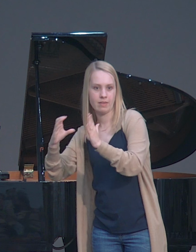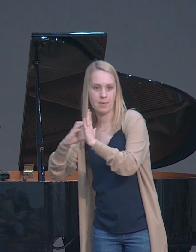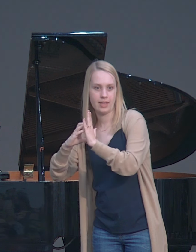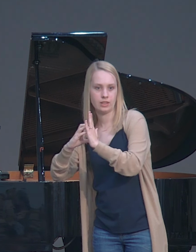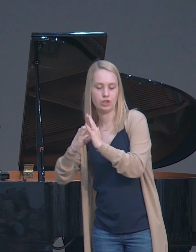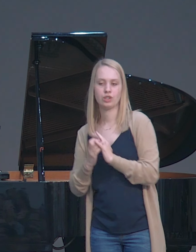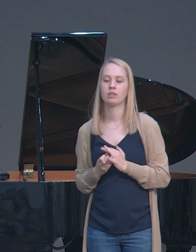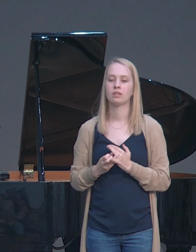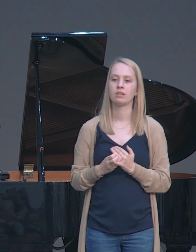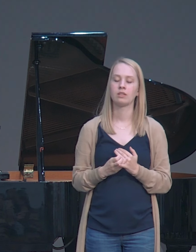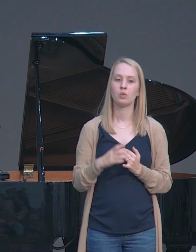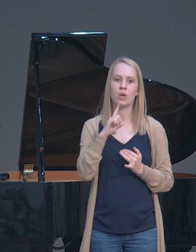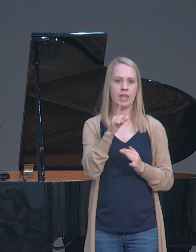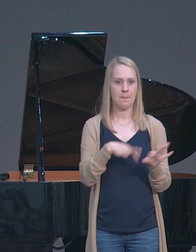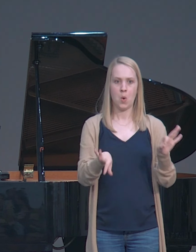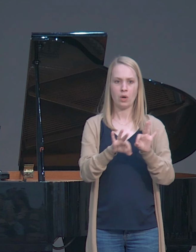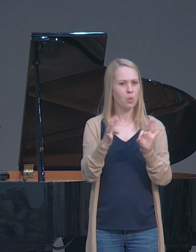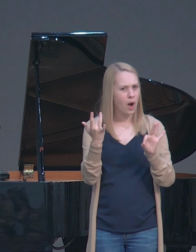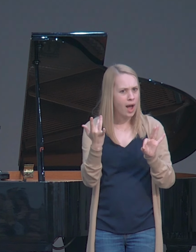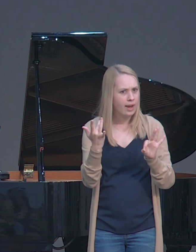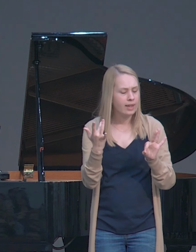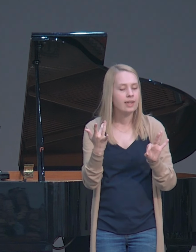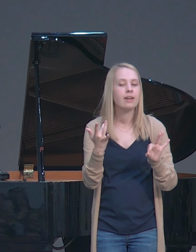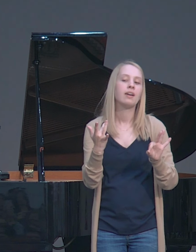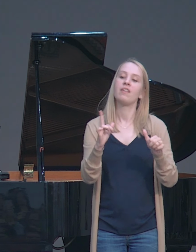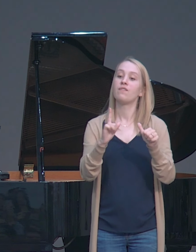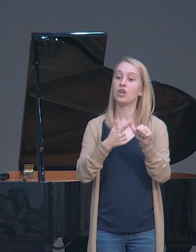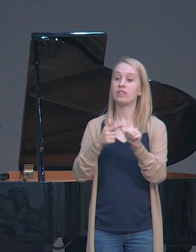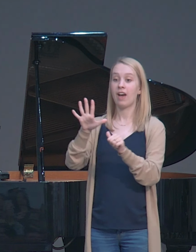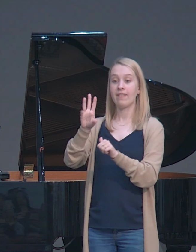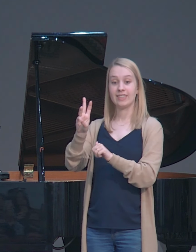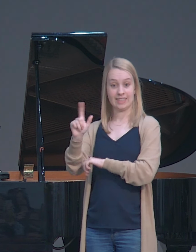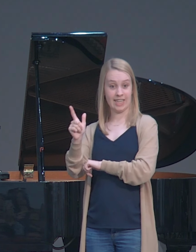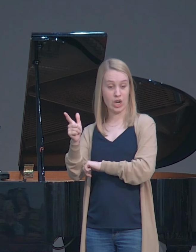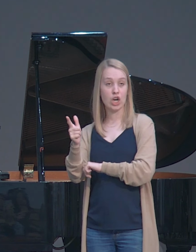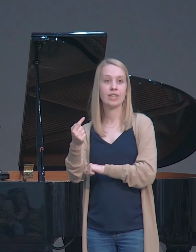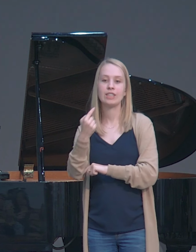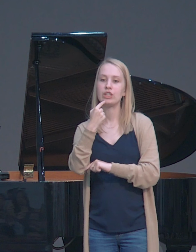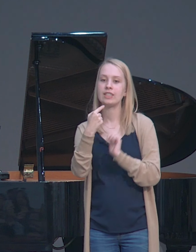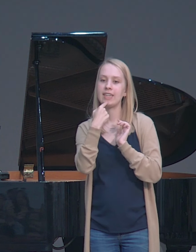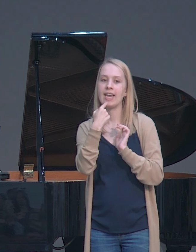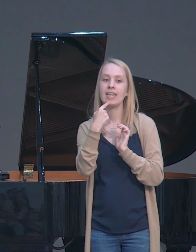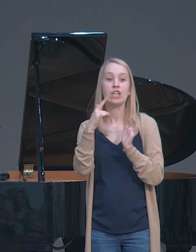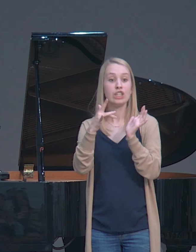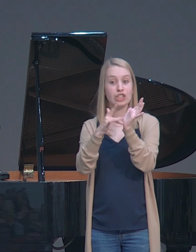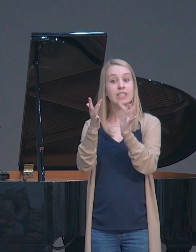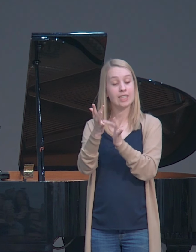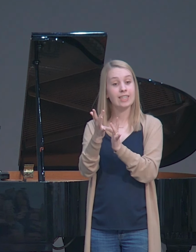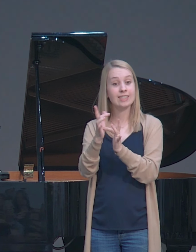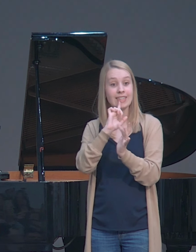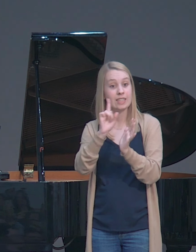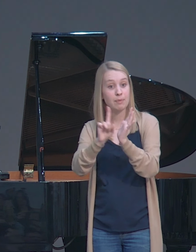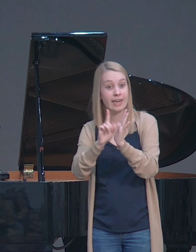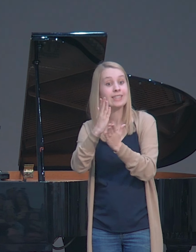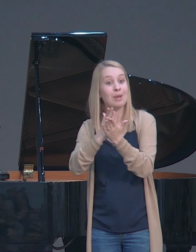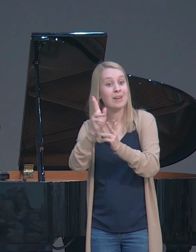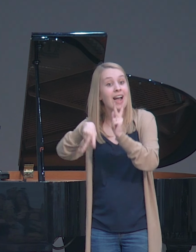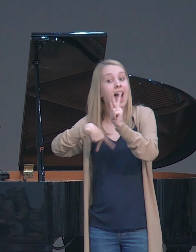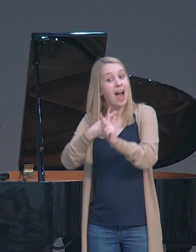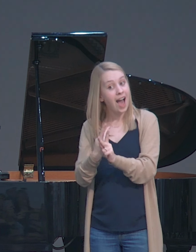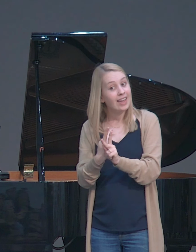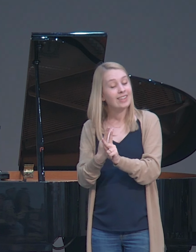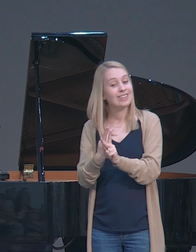5 and 6. Well, why is that? Because verses 5 and 6 seem to indicate that Jesus is calling for some kind of judgment to